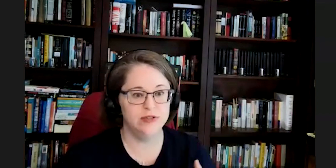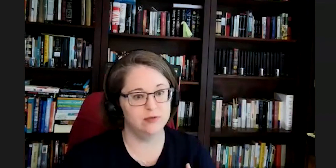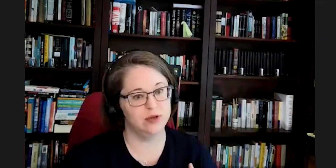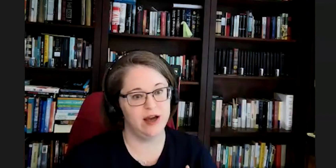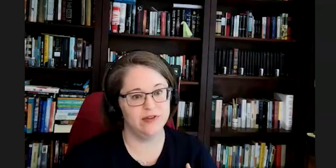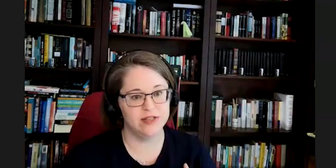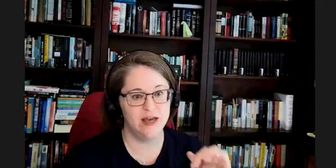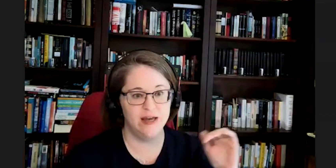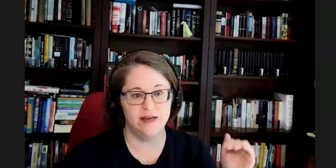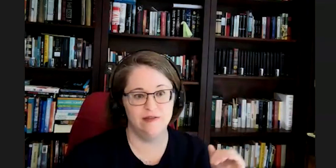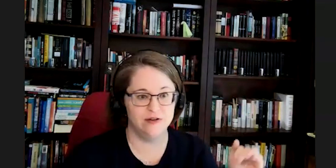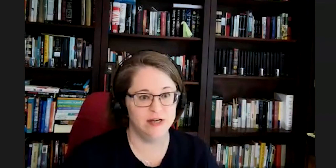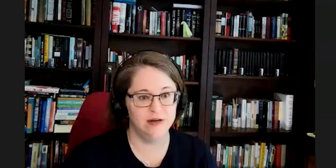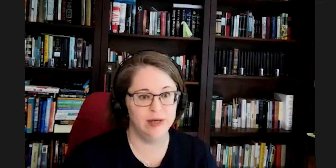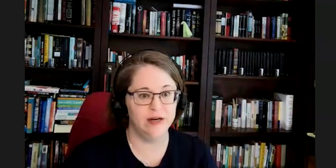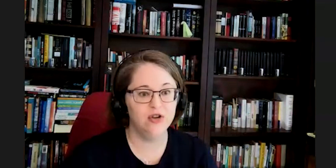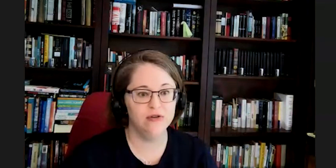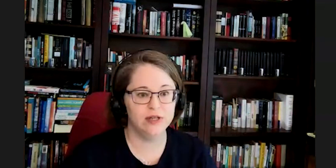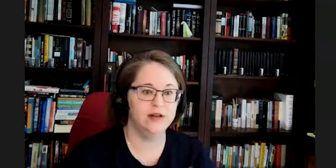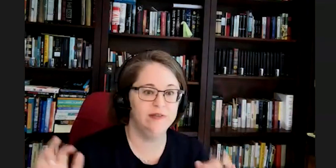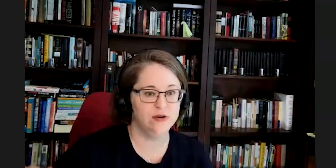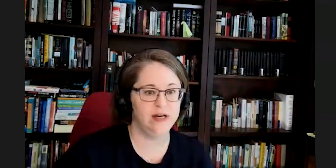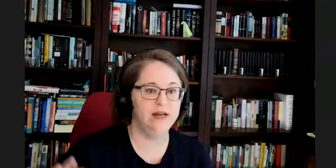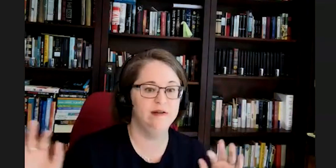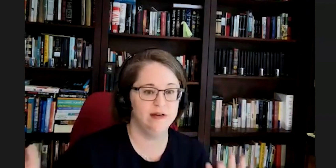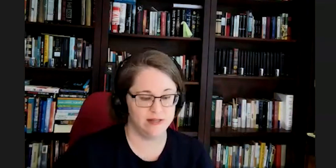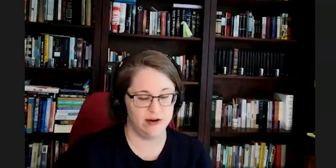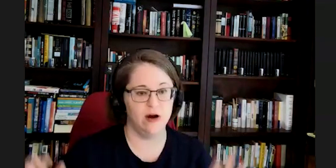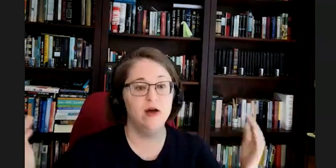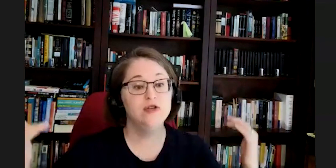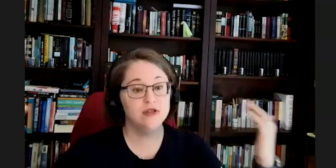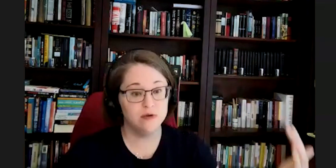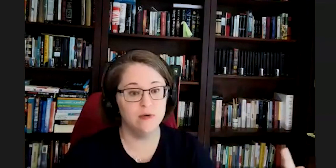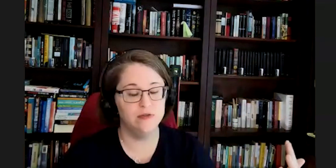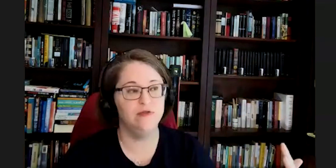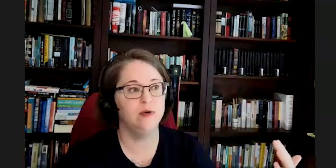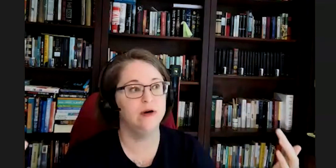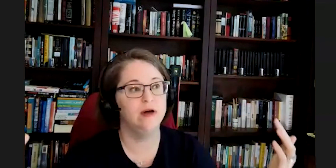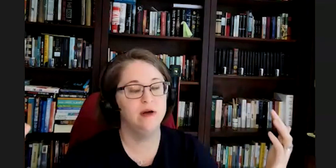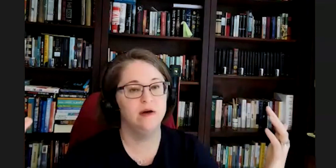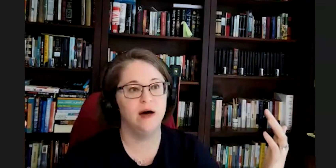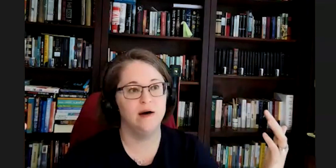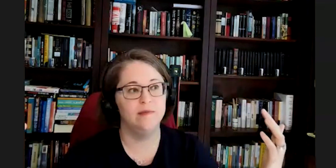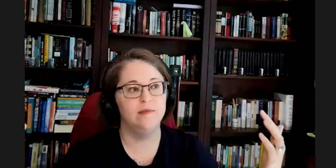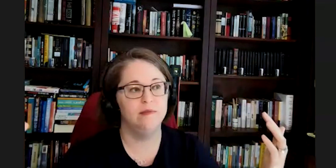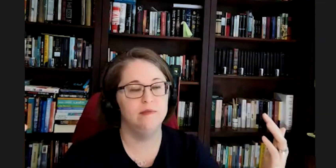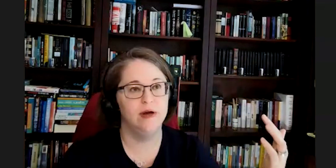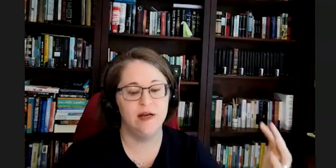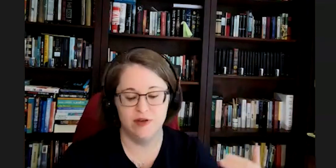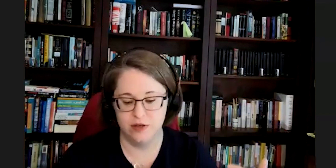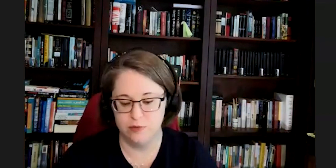that people didn't really have a say in, their data being included and the training, et cetera. So going forward,